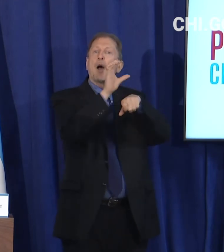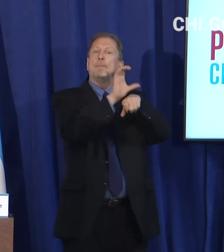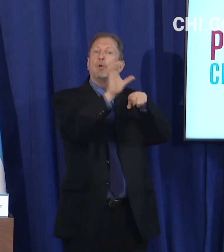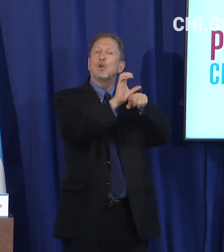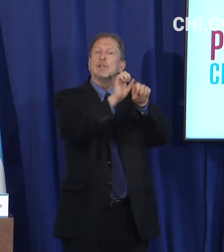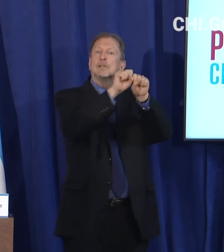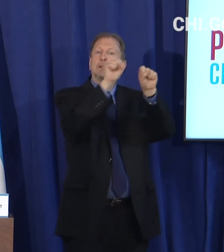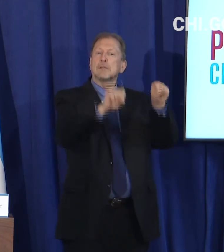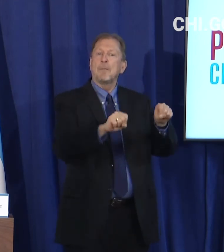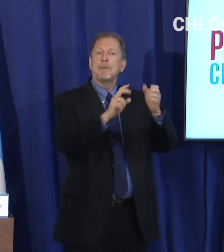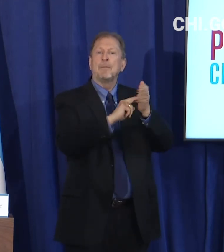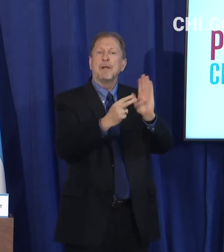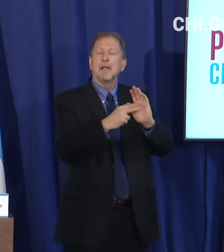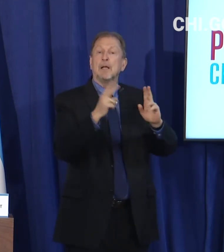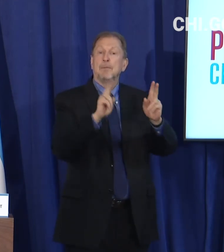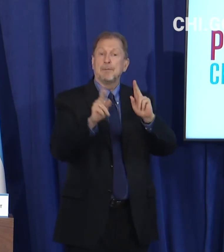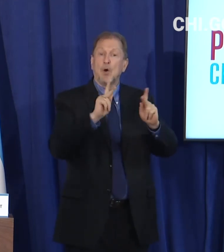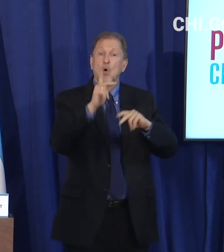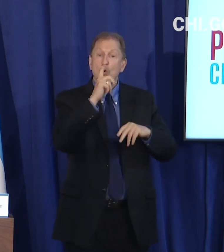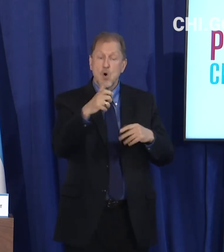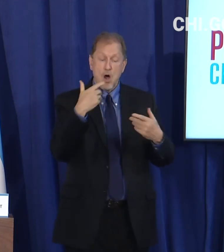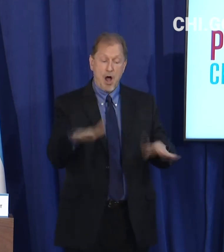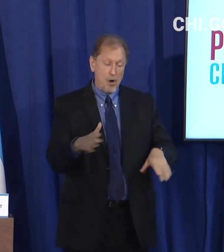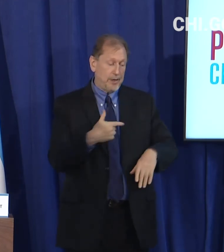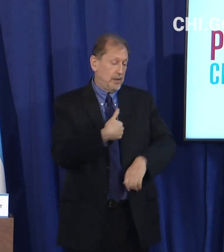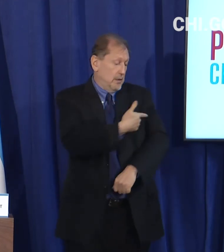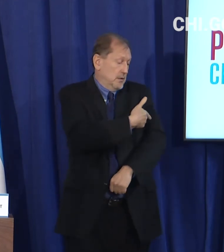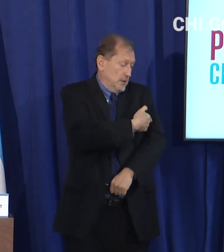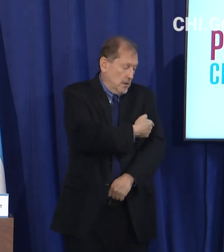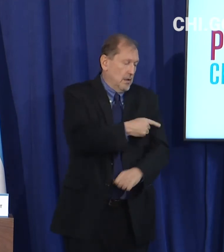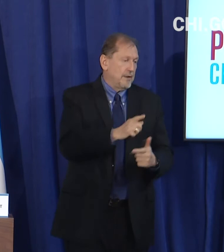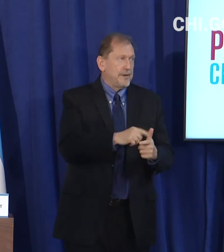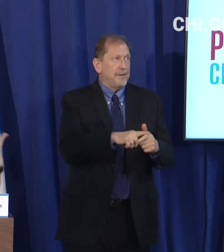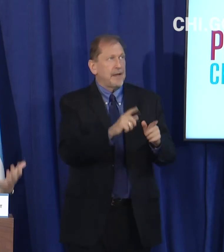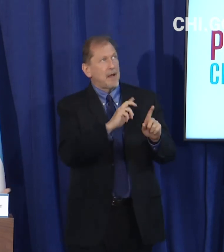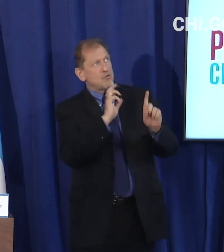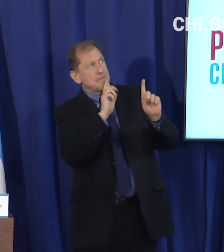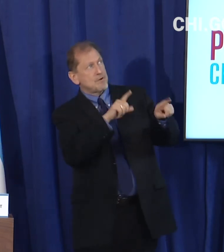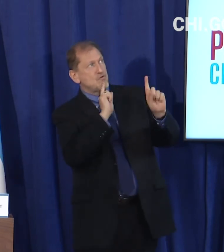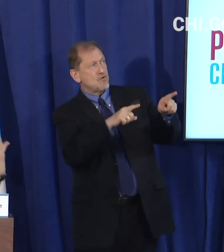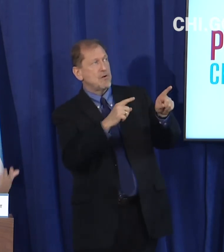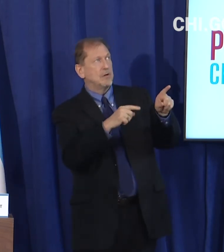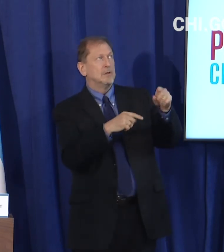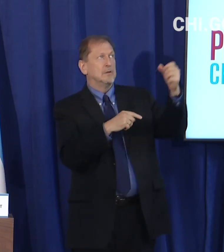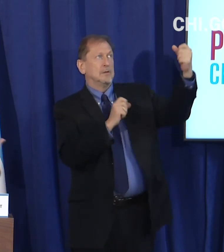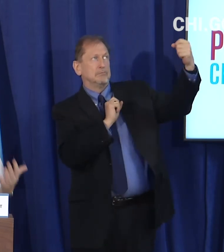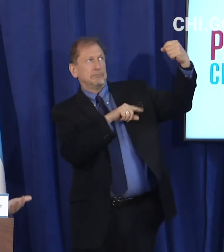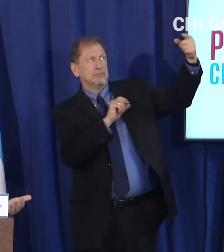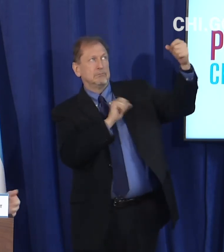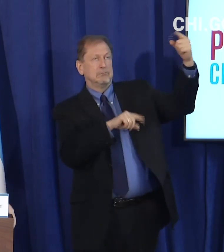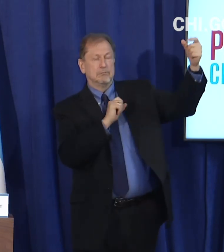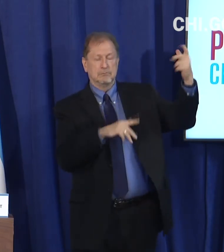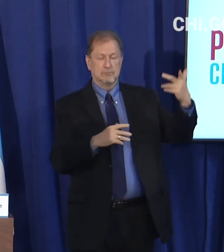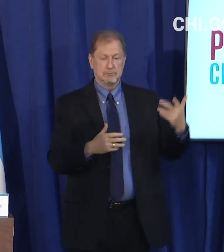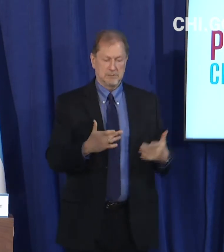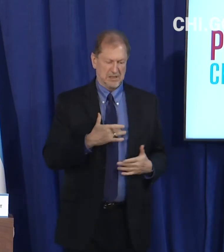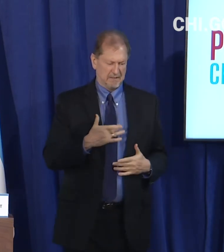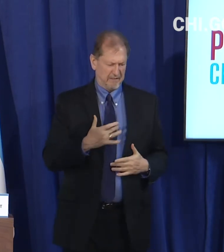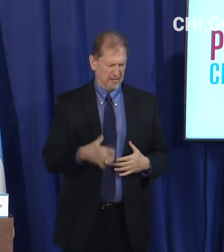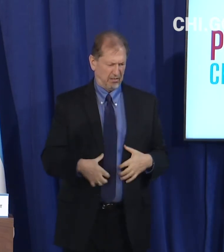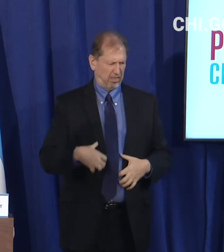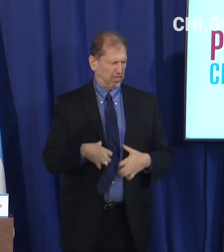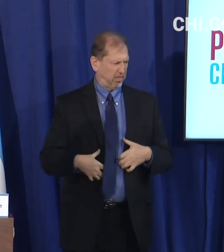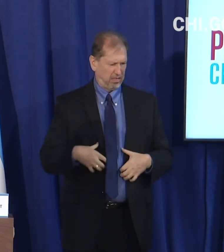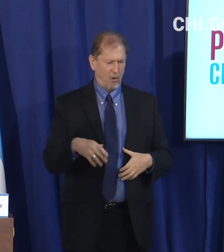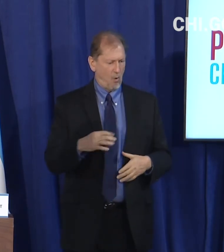will have the ability to receive text messages, to be able to report if they have any side effects or any concerns, to have some follow-on.